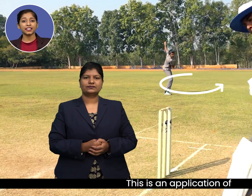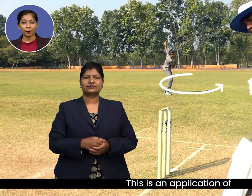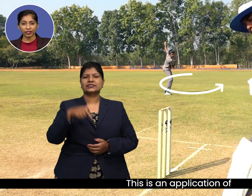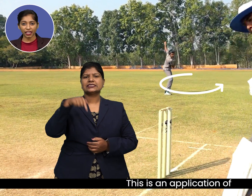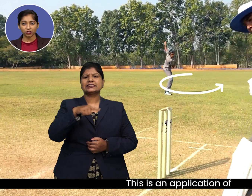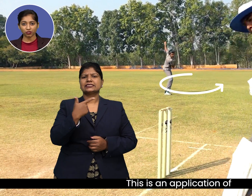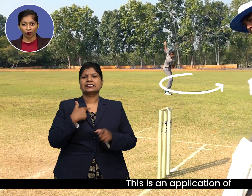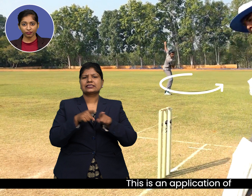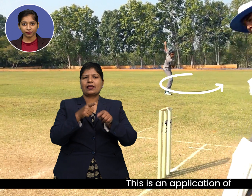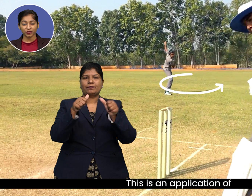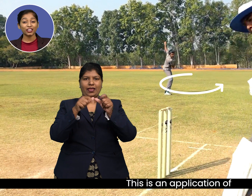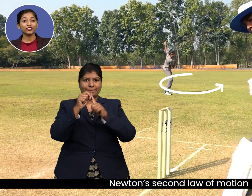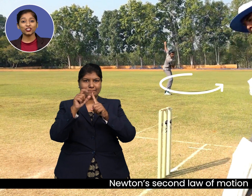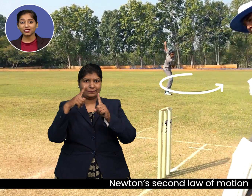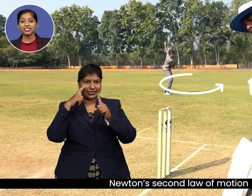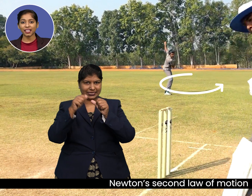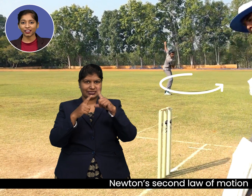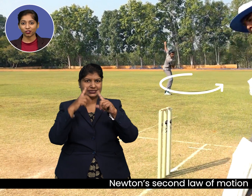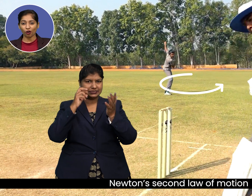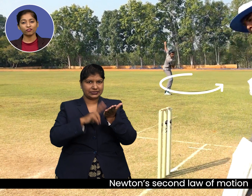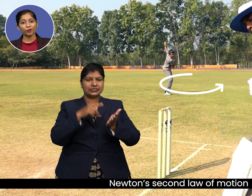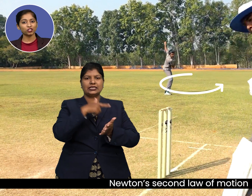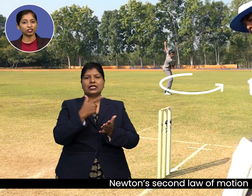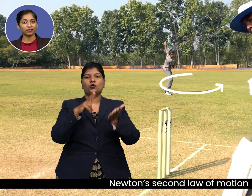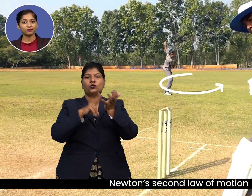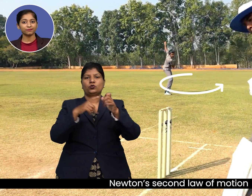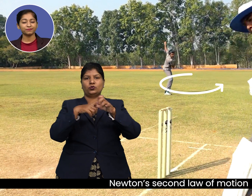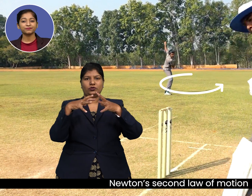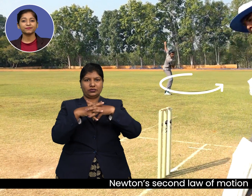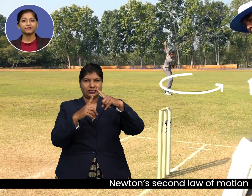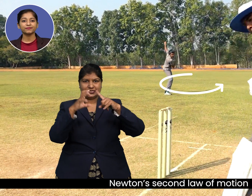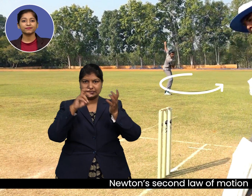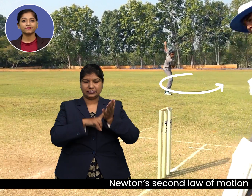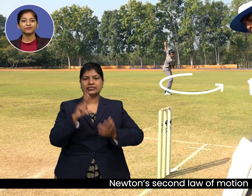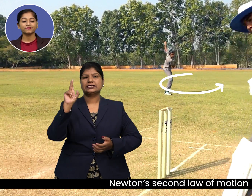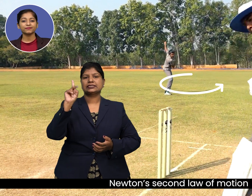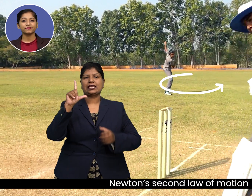This is an application of Newton's second law of motion.